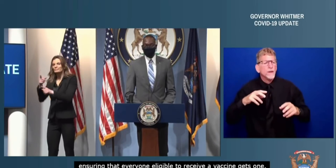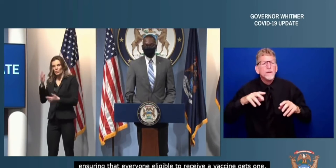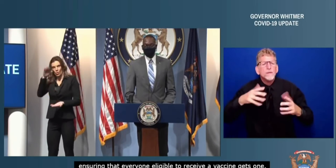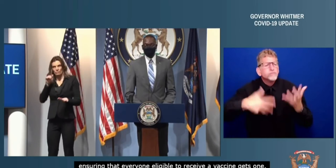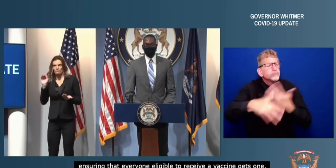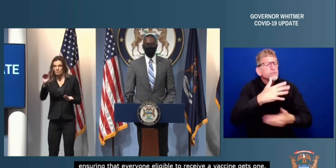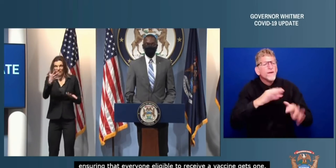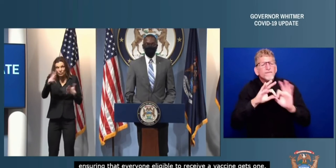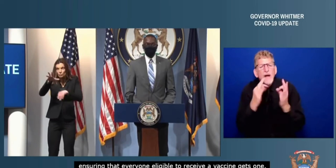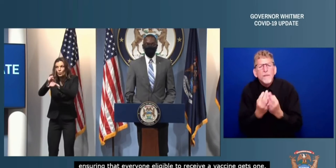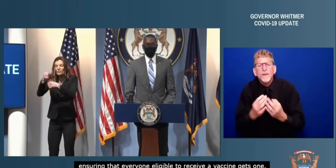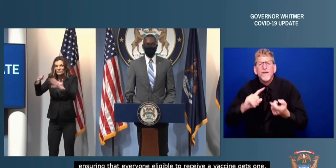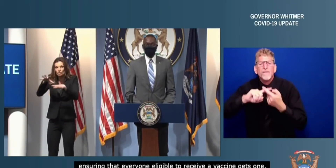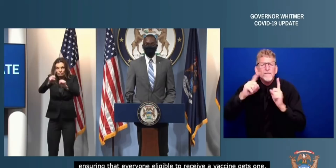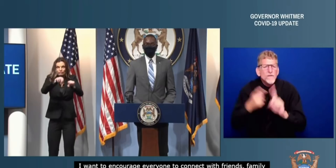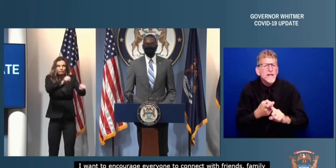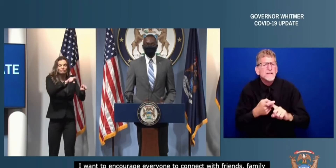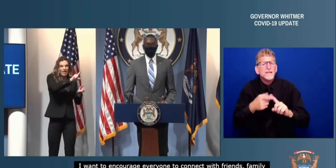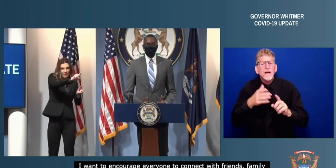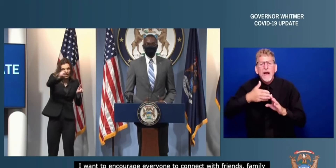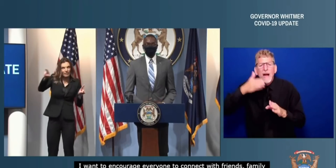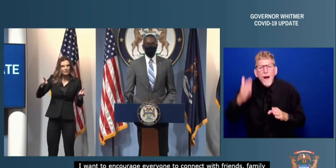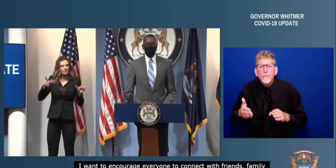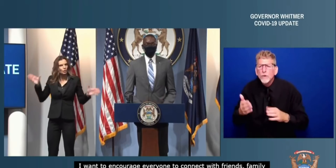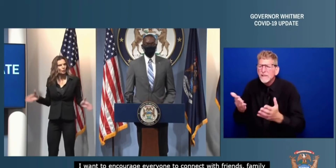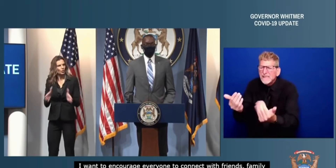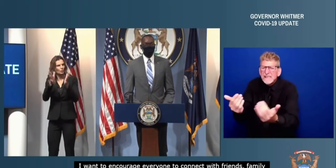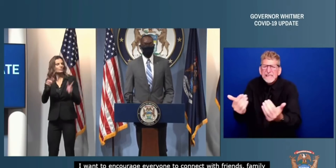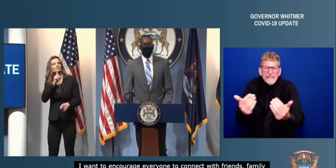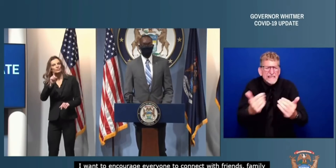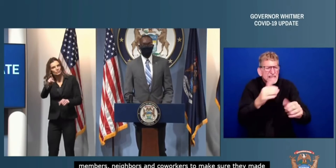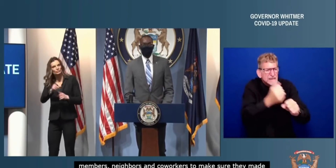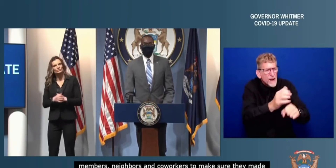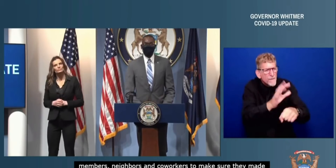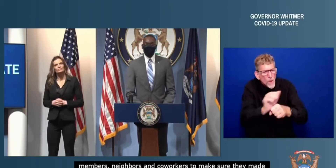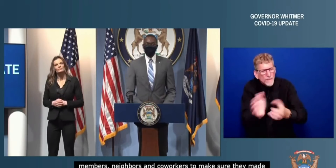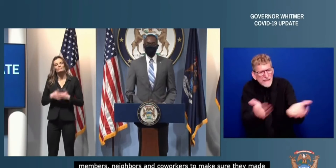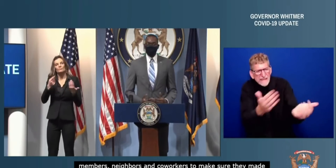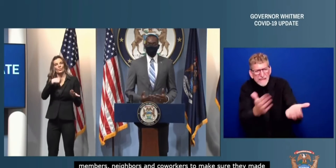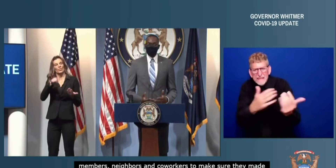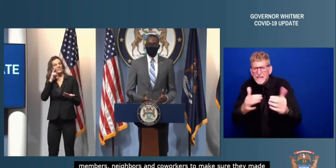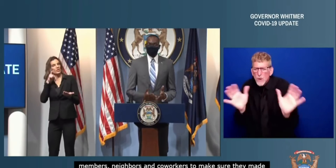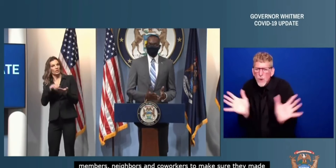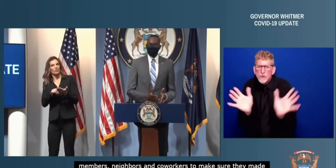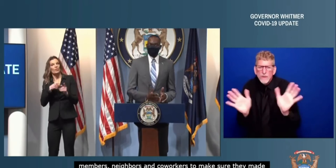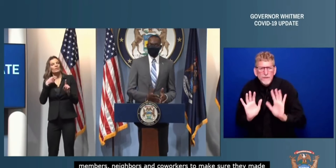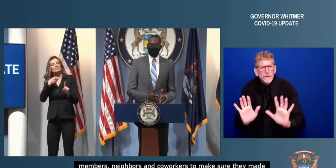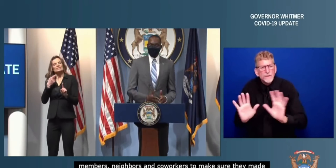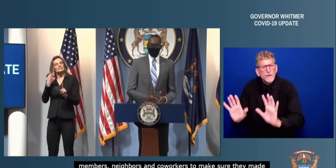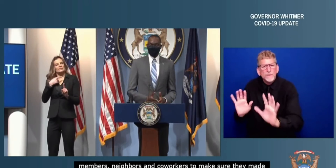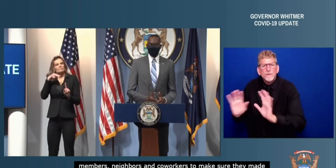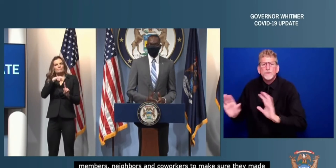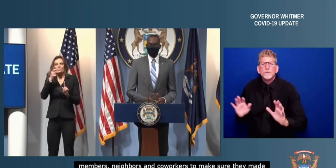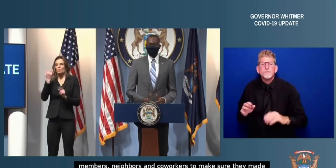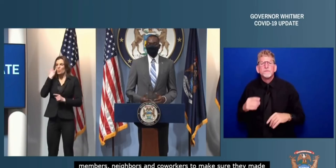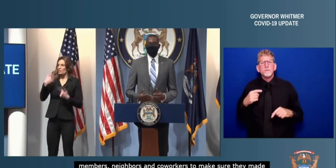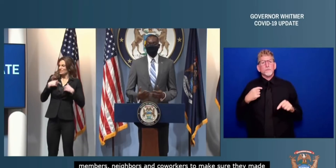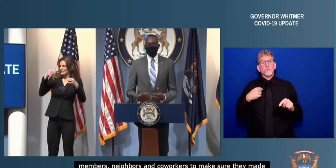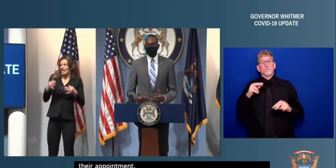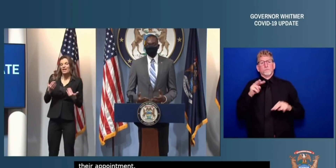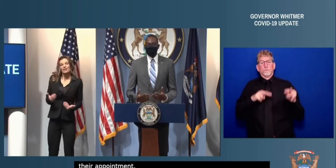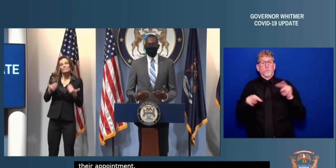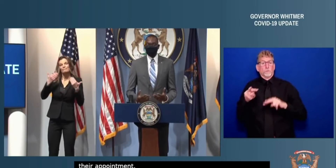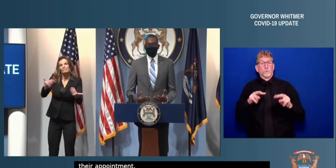they've made their appointment. What we and others around the country have observed is that the thing that moves a person to choose to get vaccinated